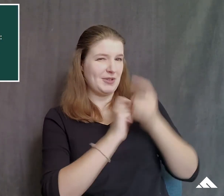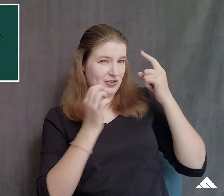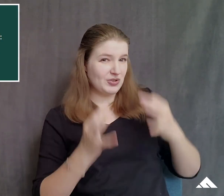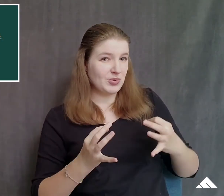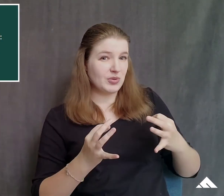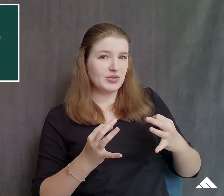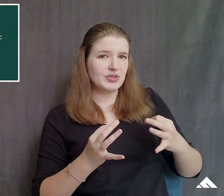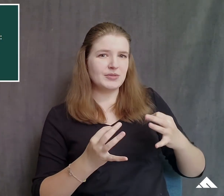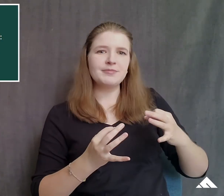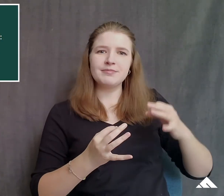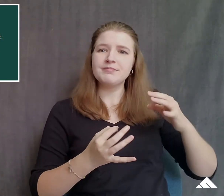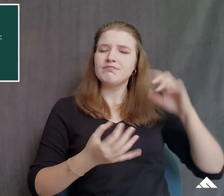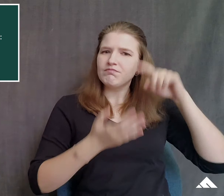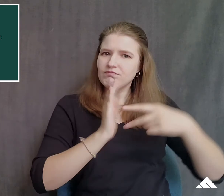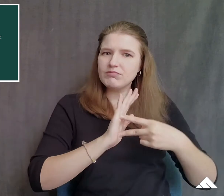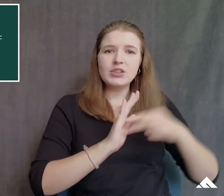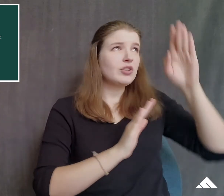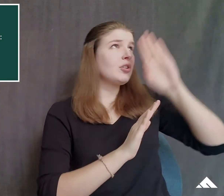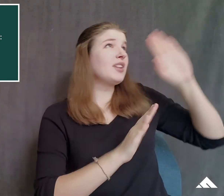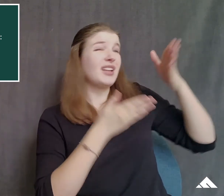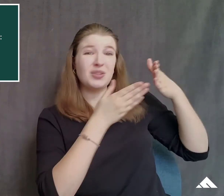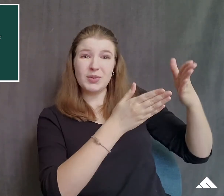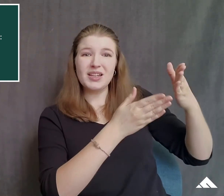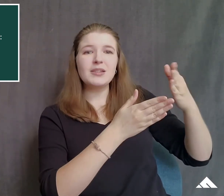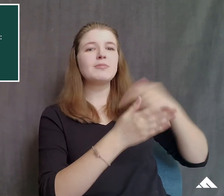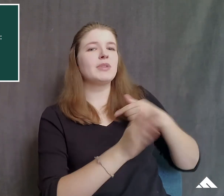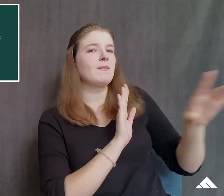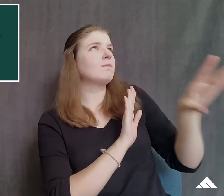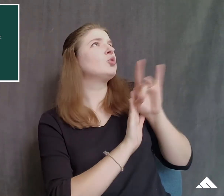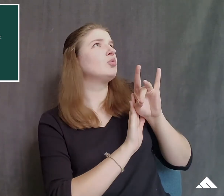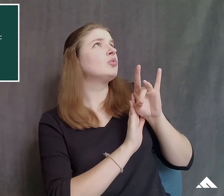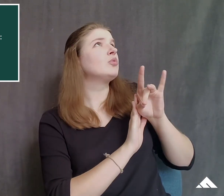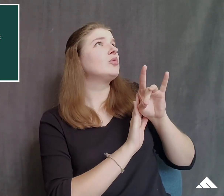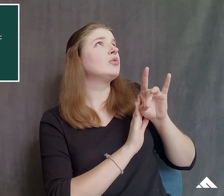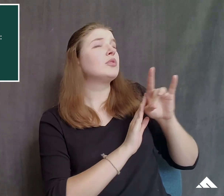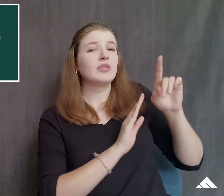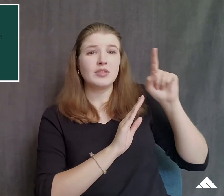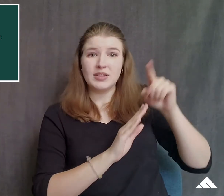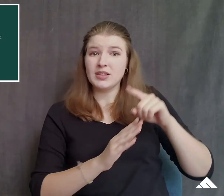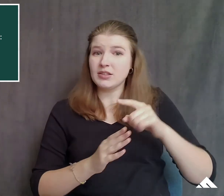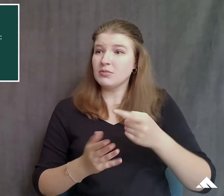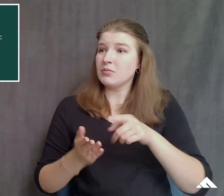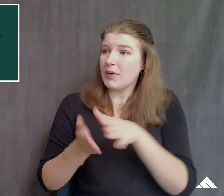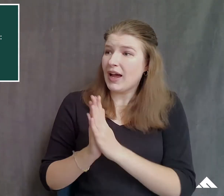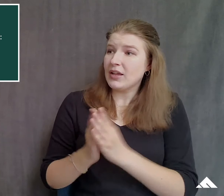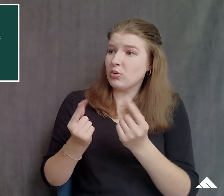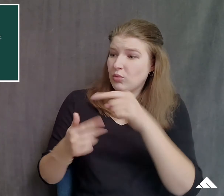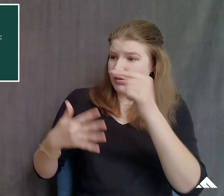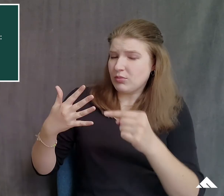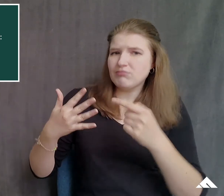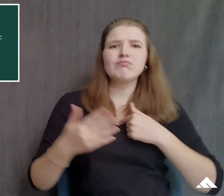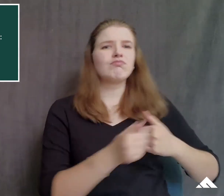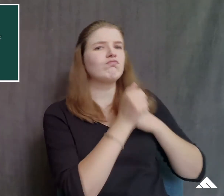God's way. I'm going to walk in obedience. He's calling me to live this way. I'm going to live this way and not rely on my